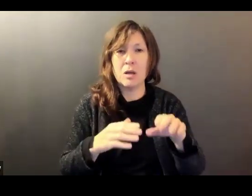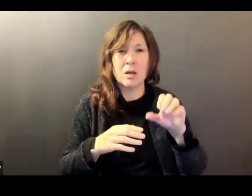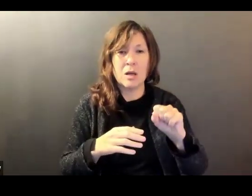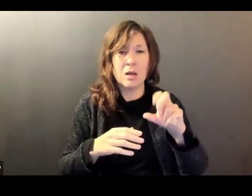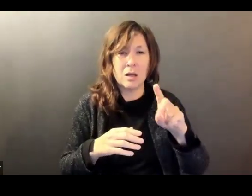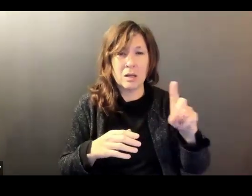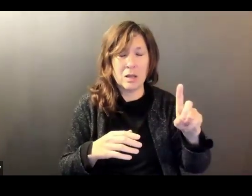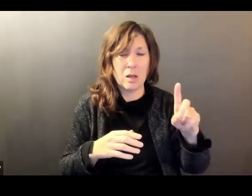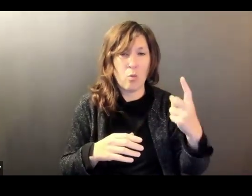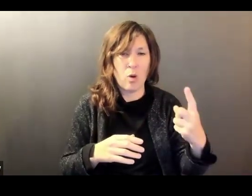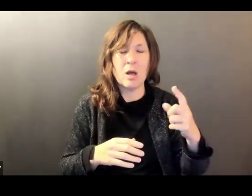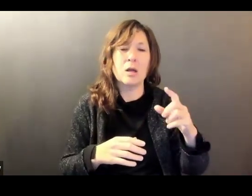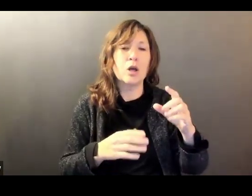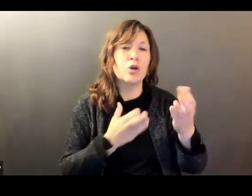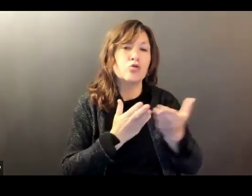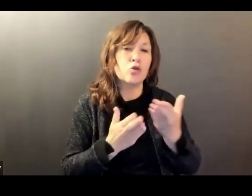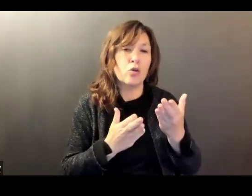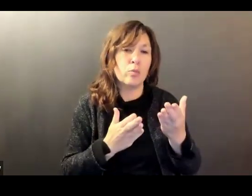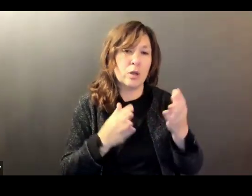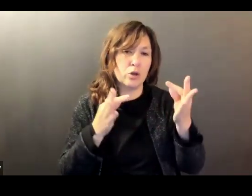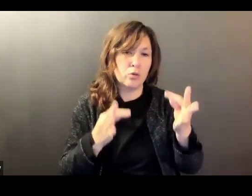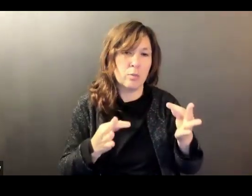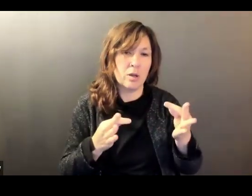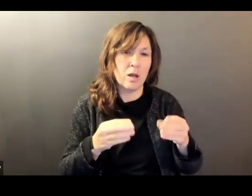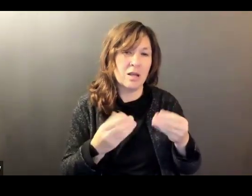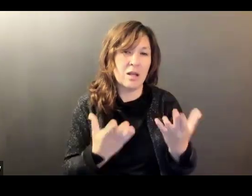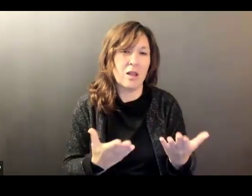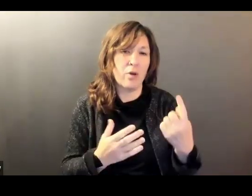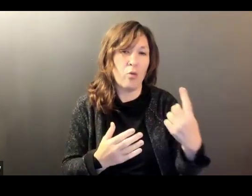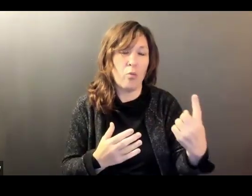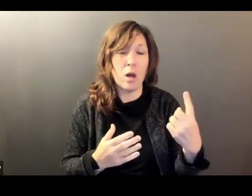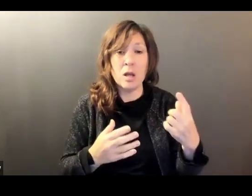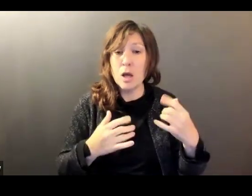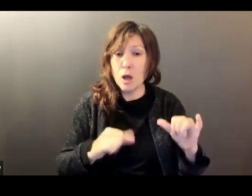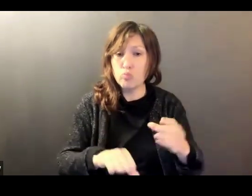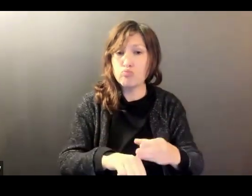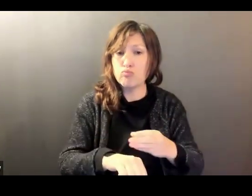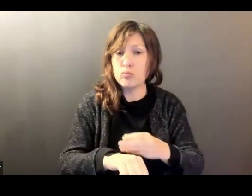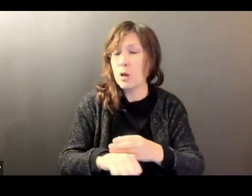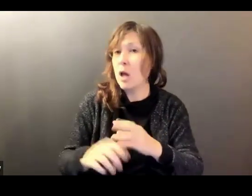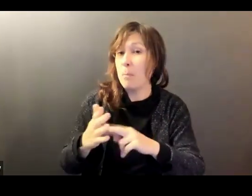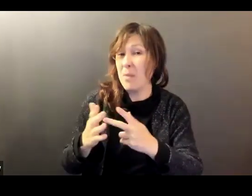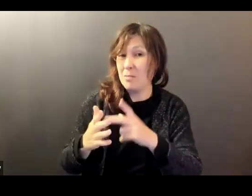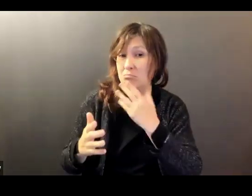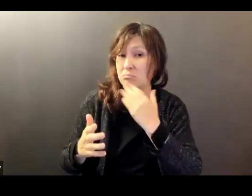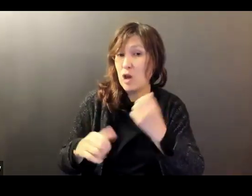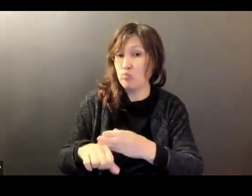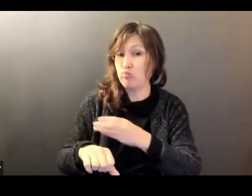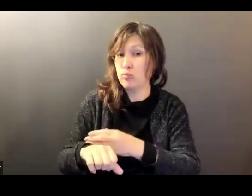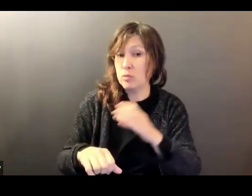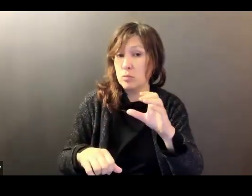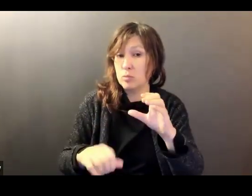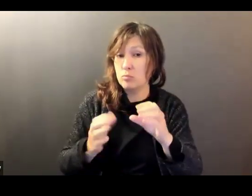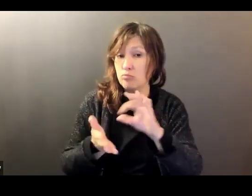delivery determination 1, and still be a 1 and had made progress. It's just a score increase. It's a score increase